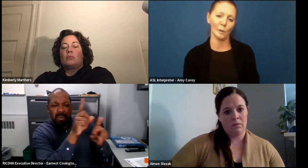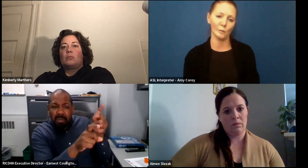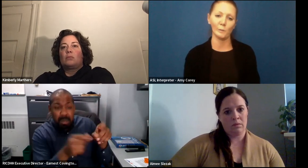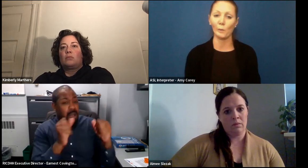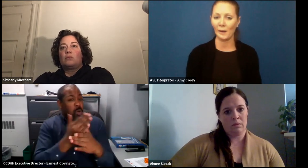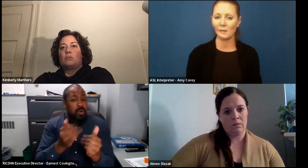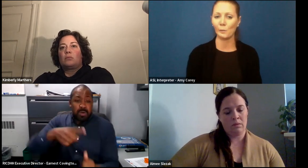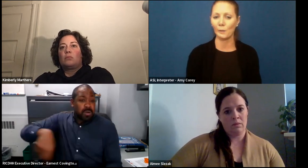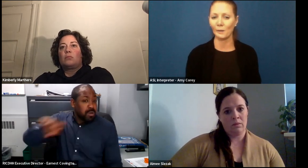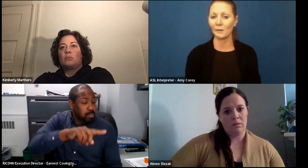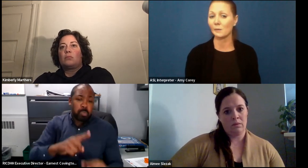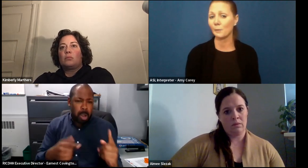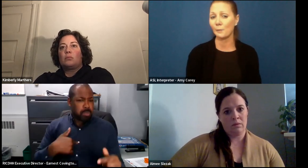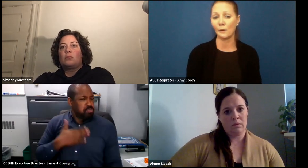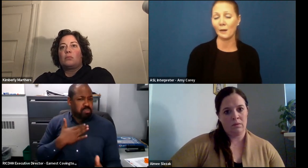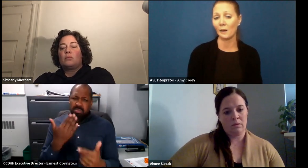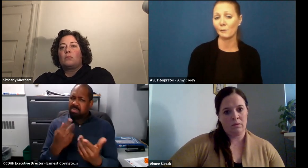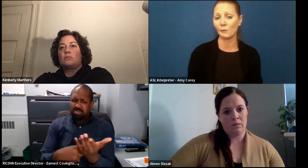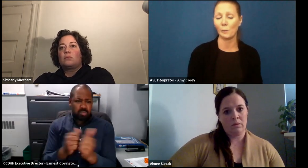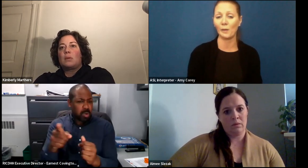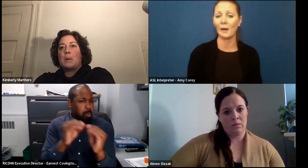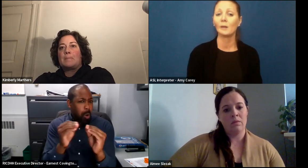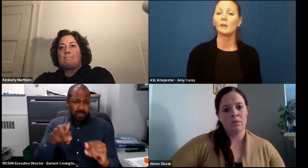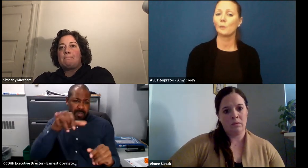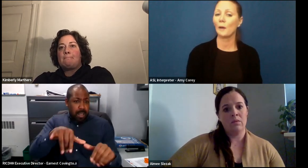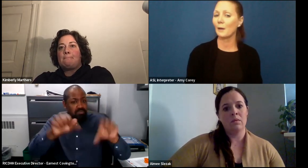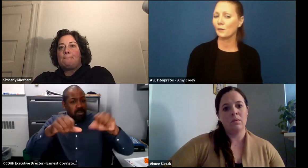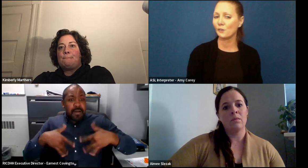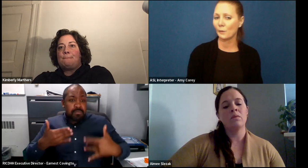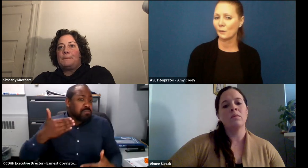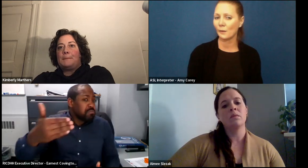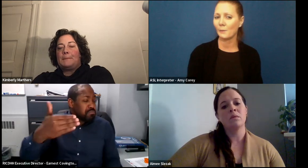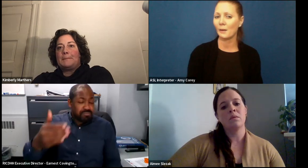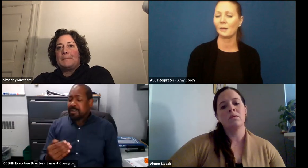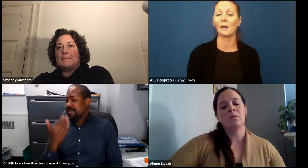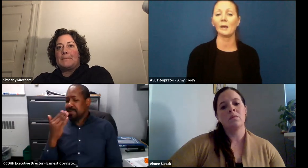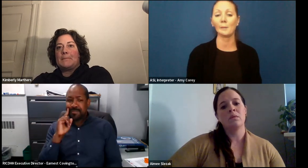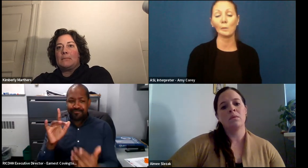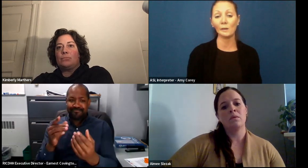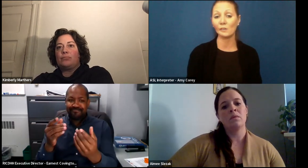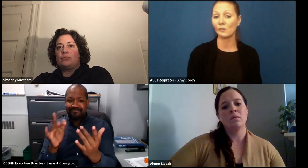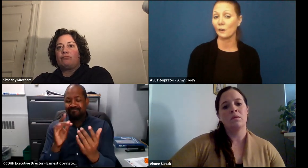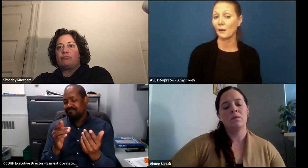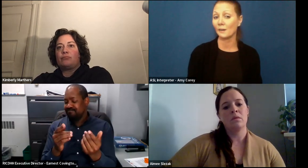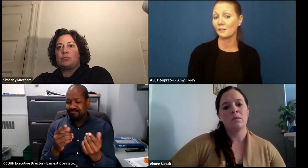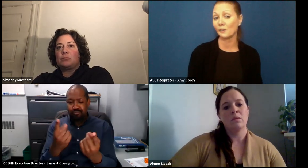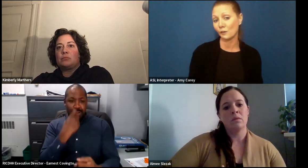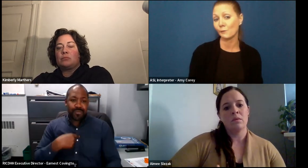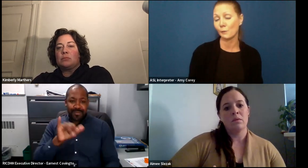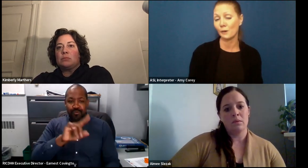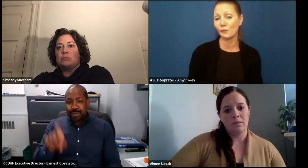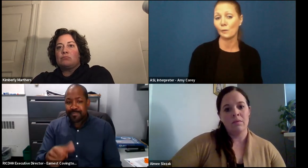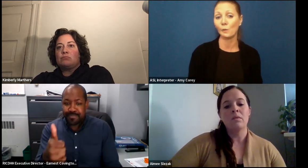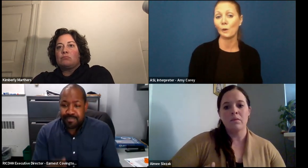to go from point A to point B. And some people are not comfortable with that. So I have reached out to them, and I am willing to share any